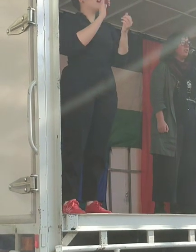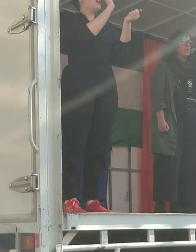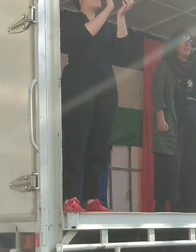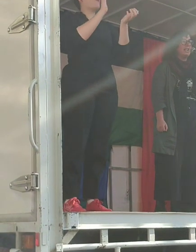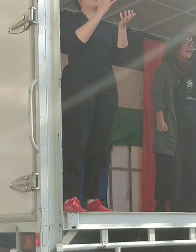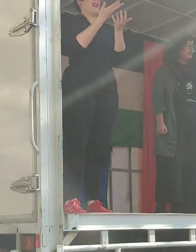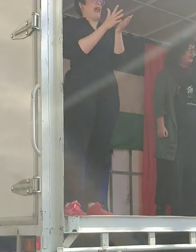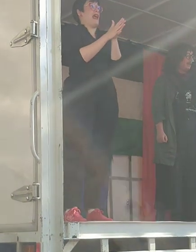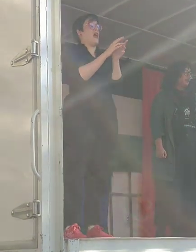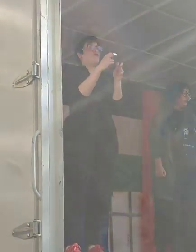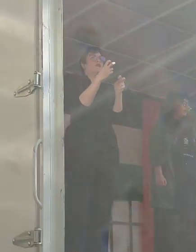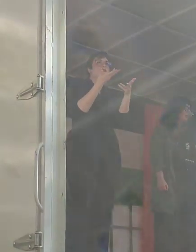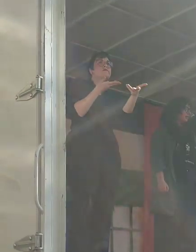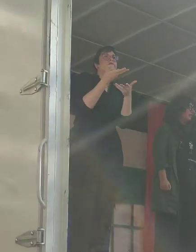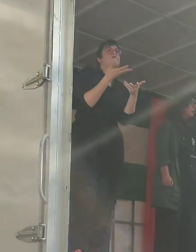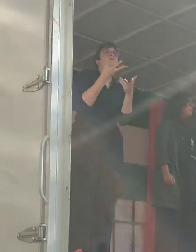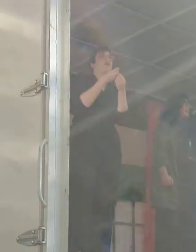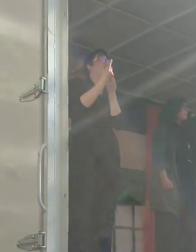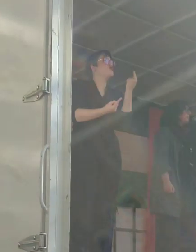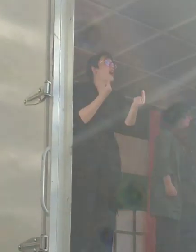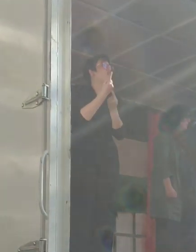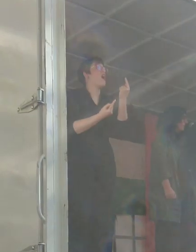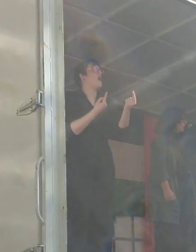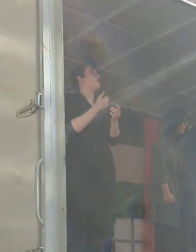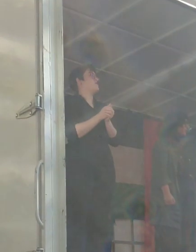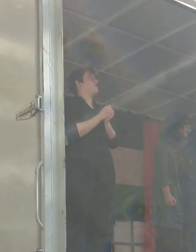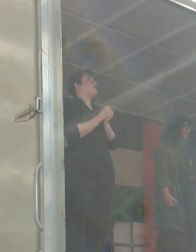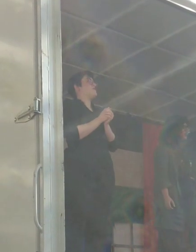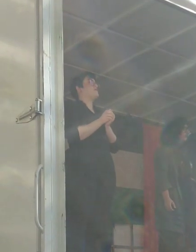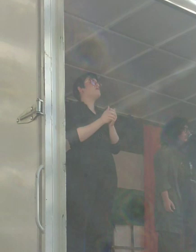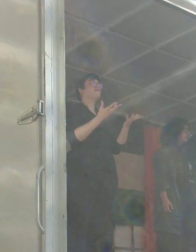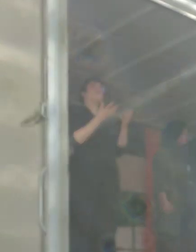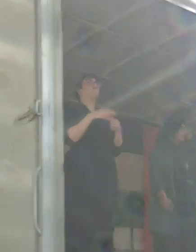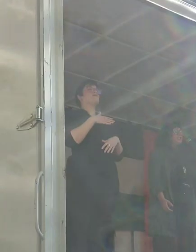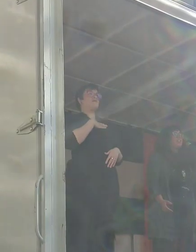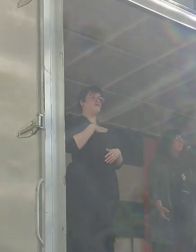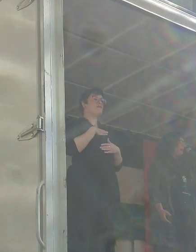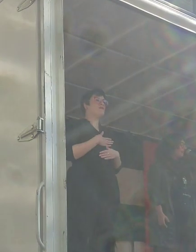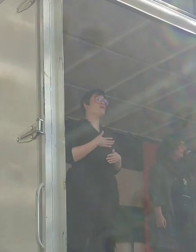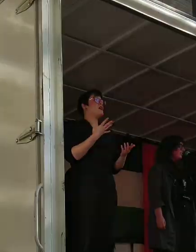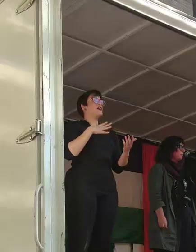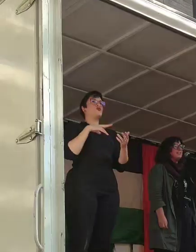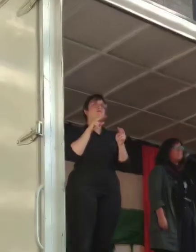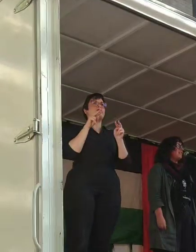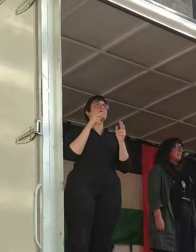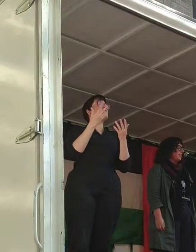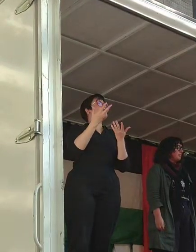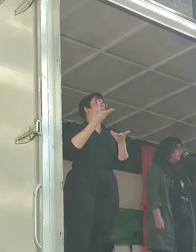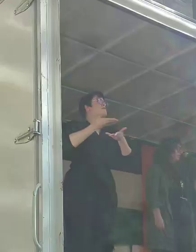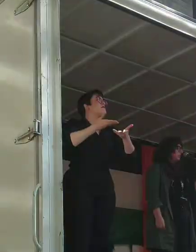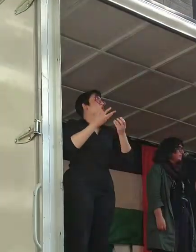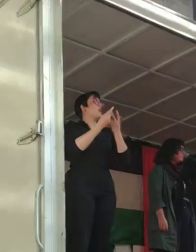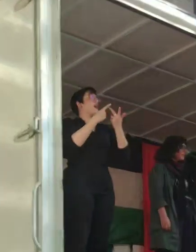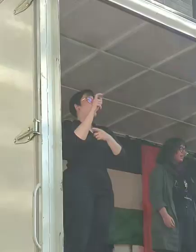through listening and learning, acting and doing. Be humble, learn, challenge yourself. Take a new action this week that